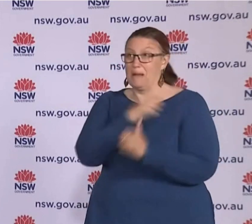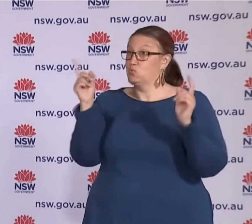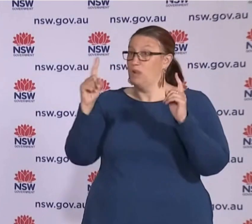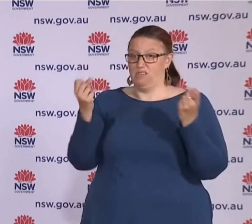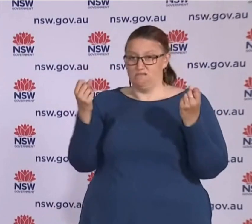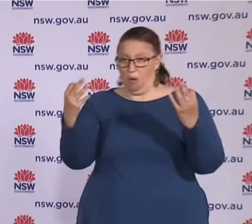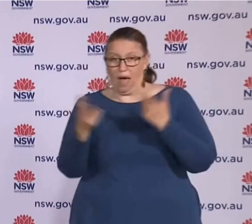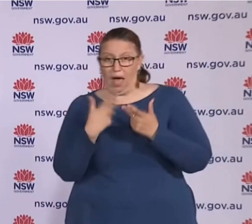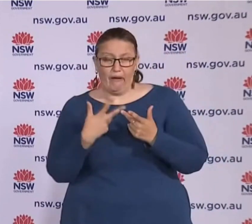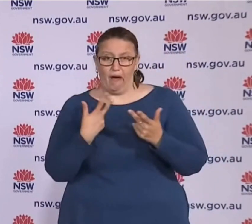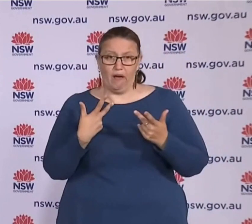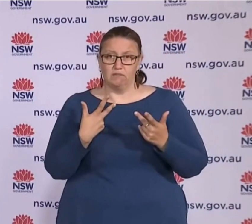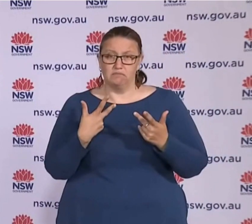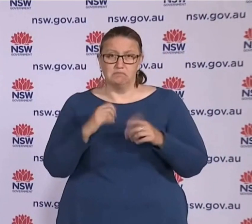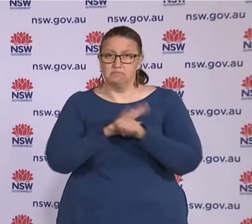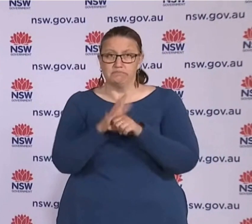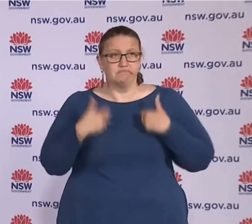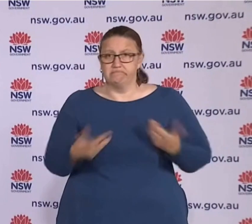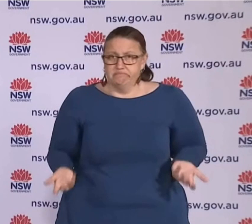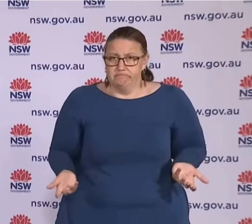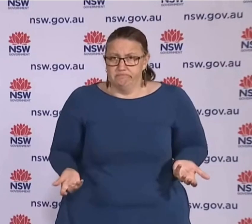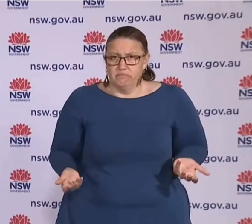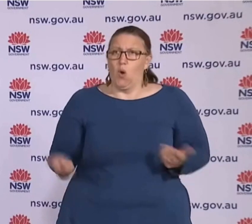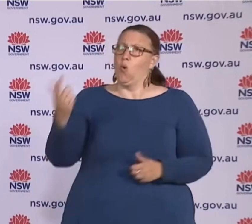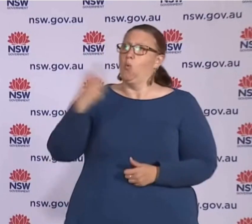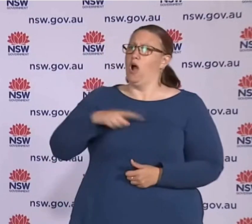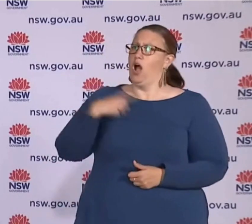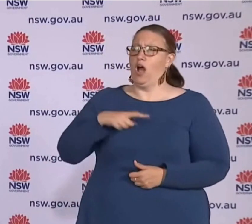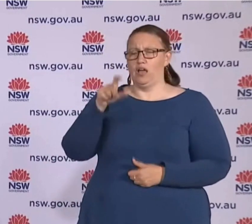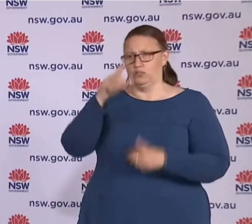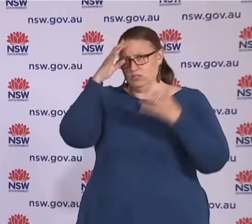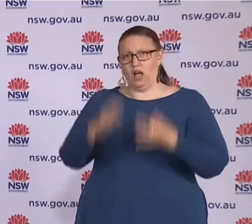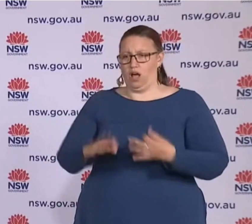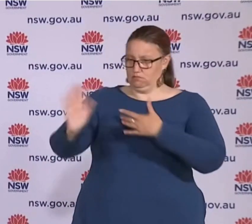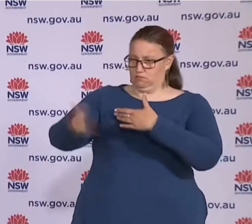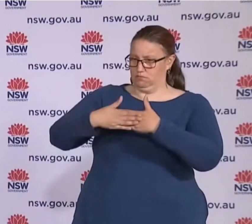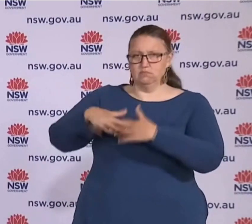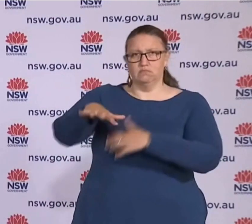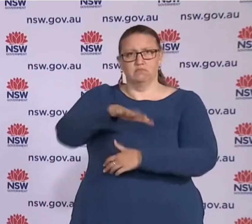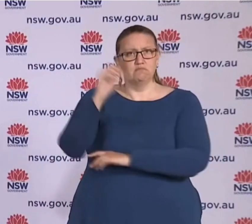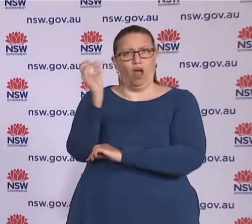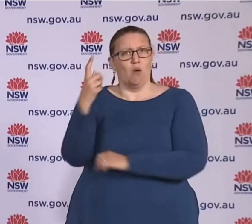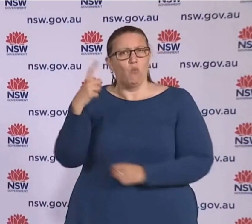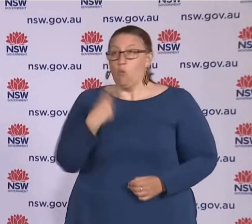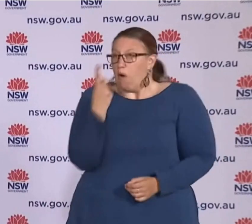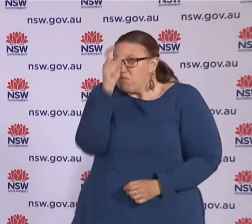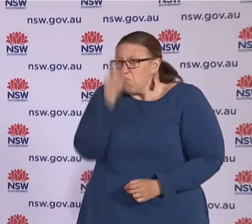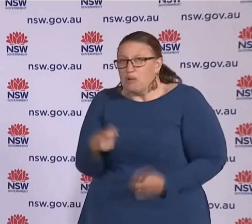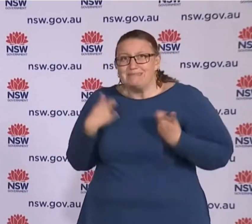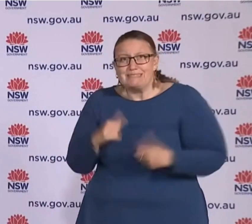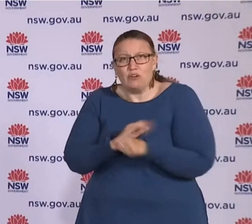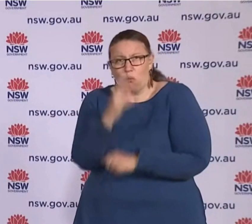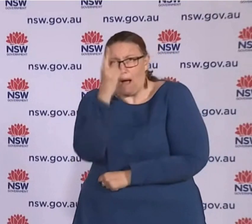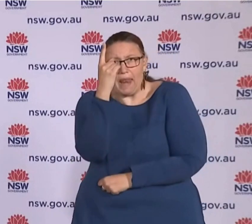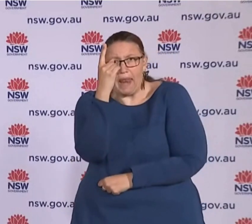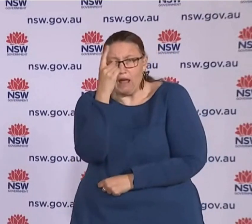why there was enough risk there with the person being fully vaccinated that it was enough to shut down an entire region? So,